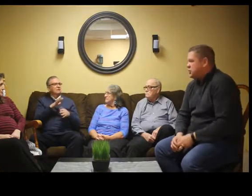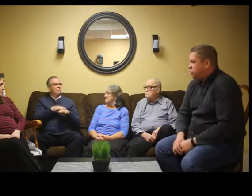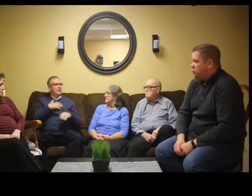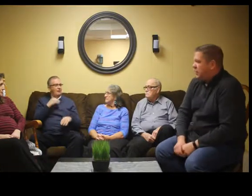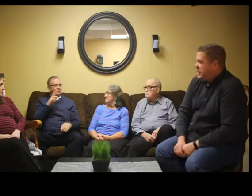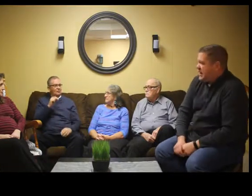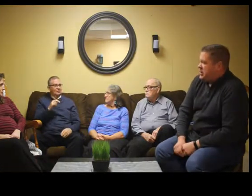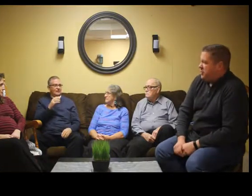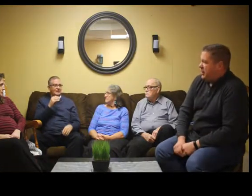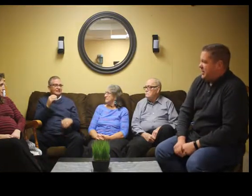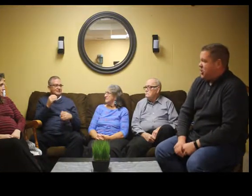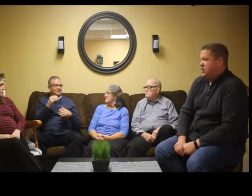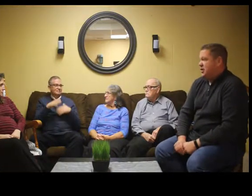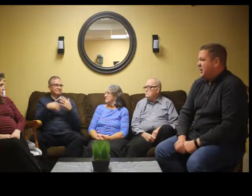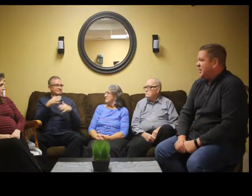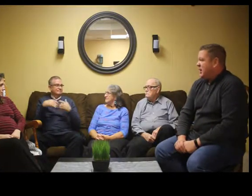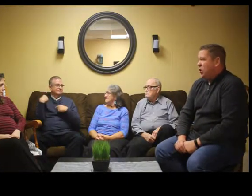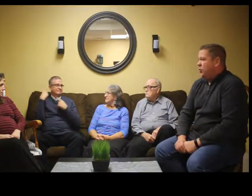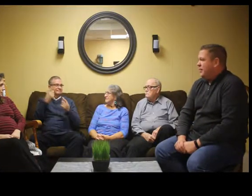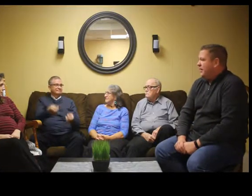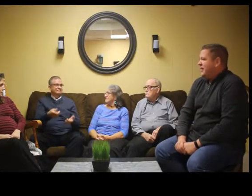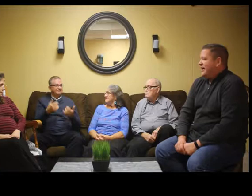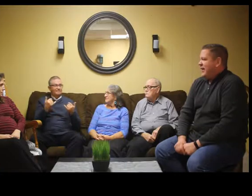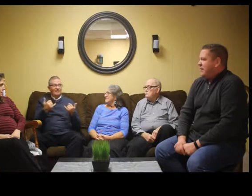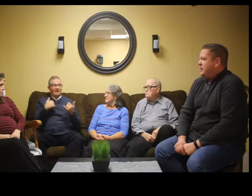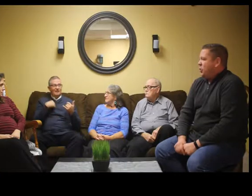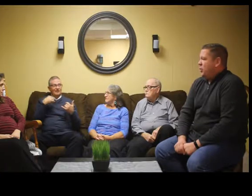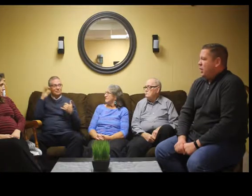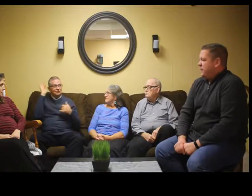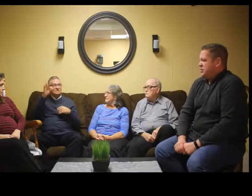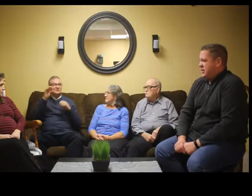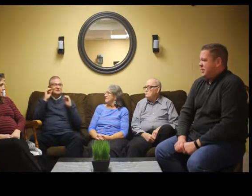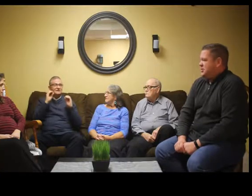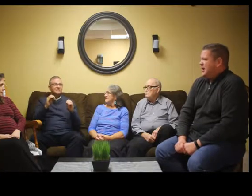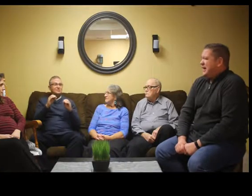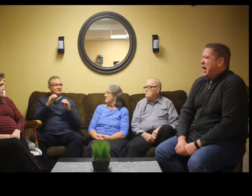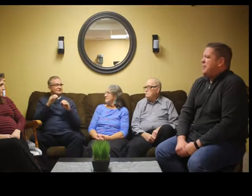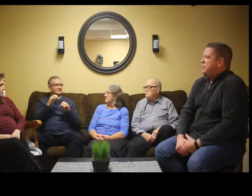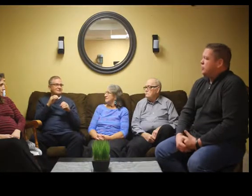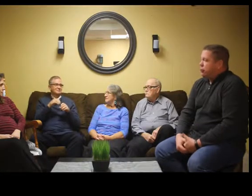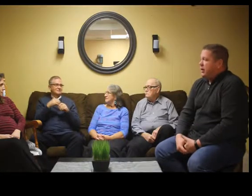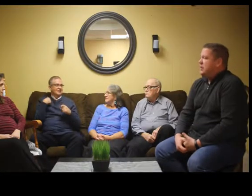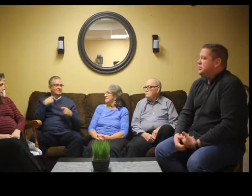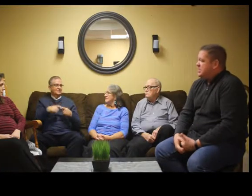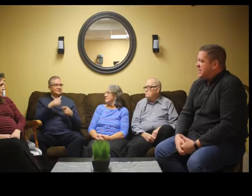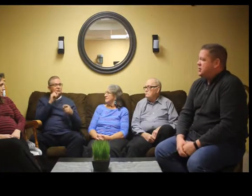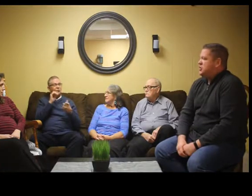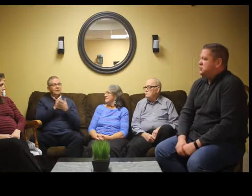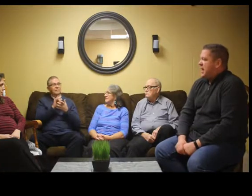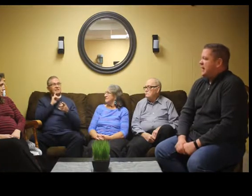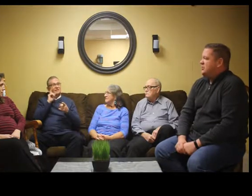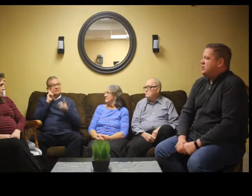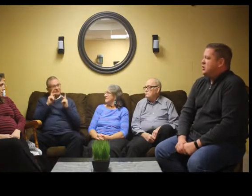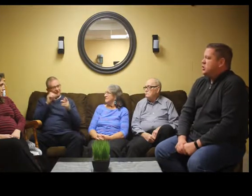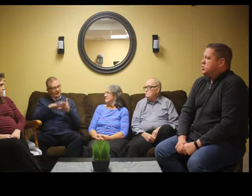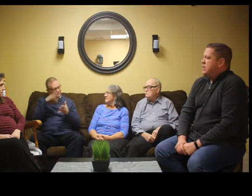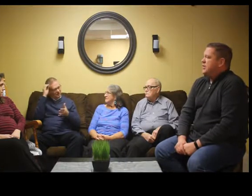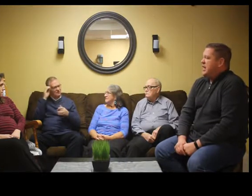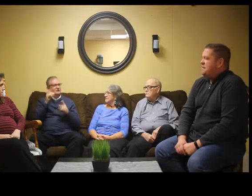high school textbook, and I started studying on my own, and I've been going on ever since. Now I'm able to preach, teach in Spanish so that the deaf people